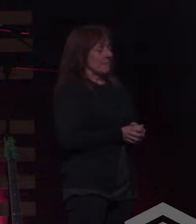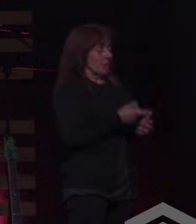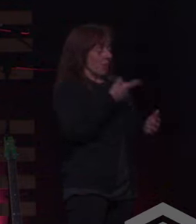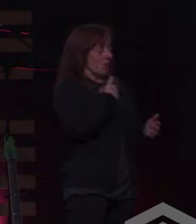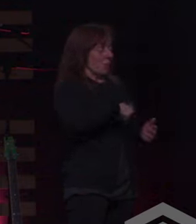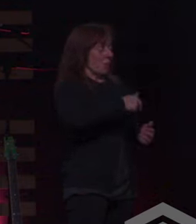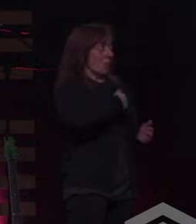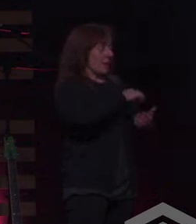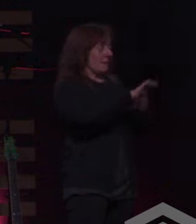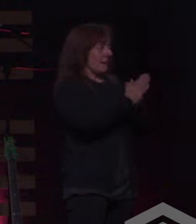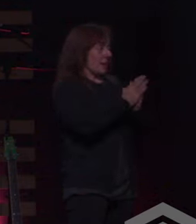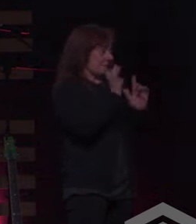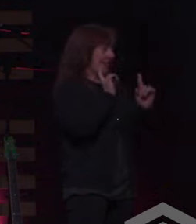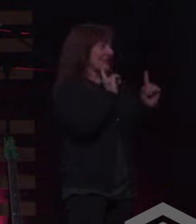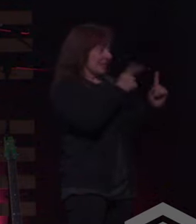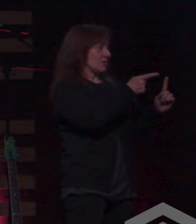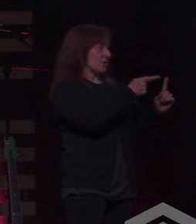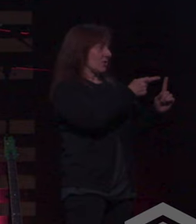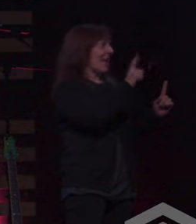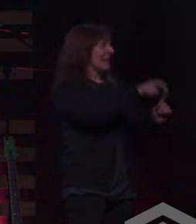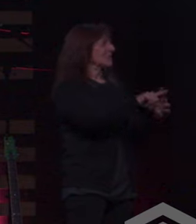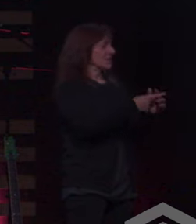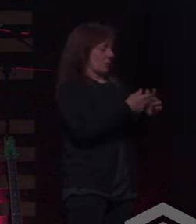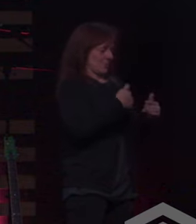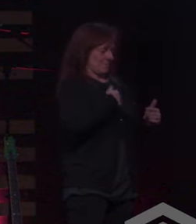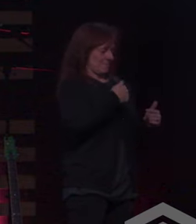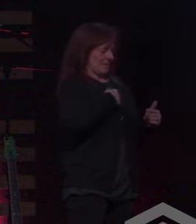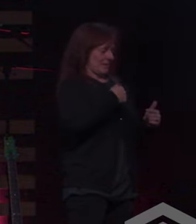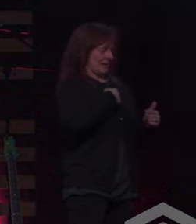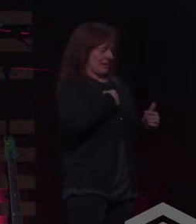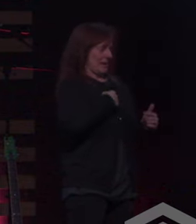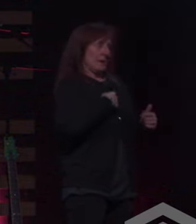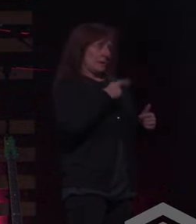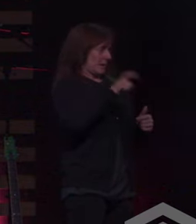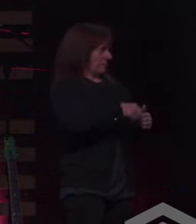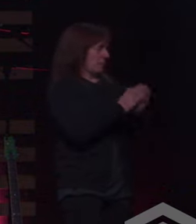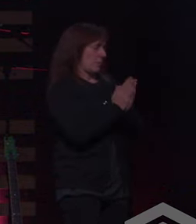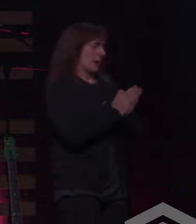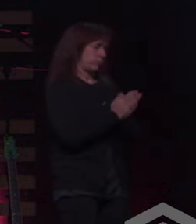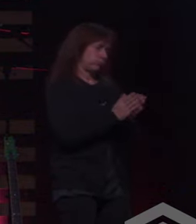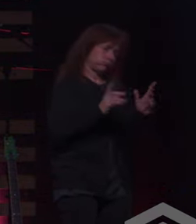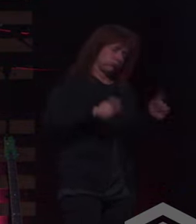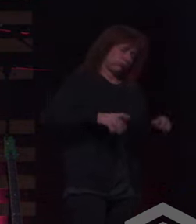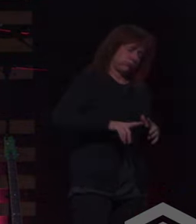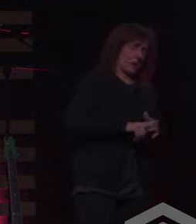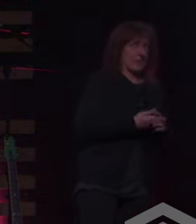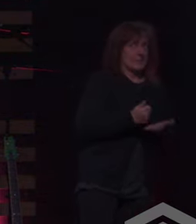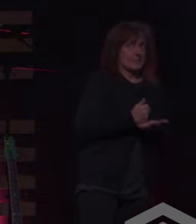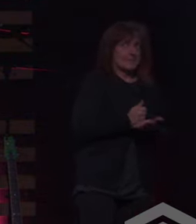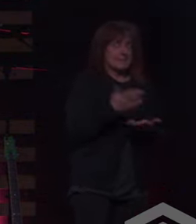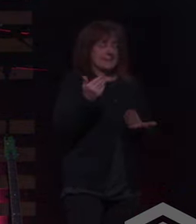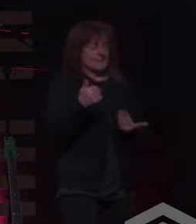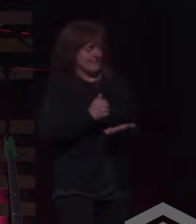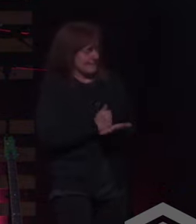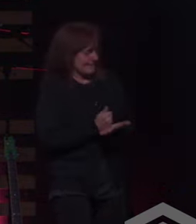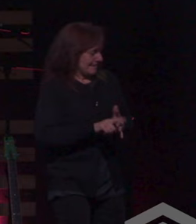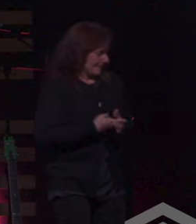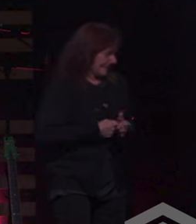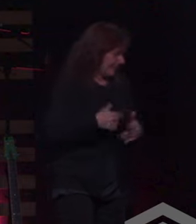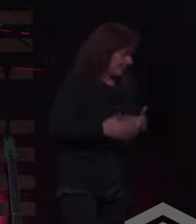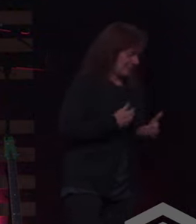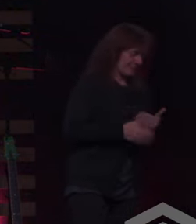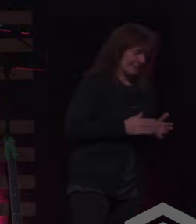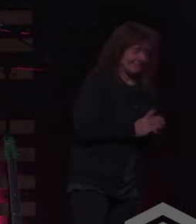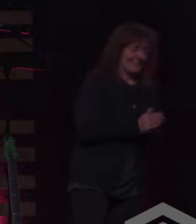when we become intentional. It's got to start with selflessness. You're going to have to pray that you actually step into a place where you believe